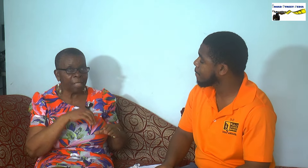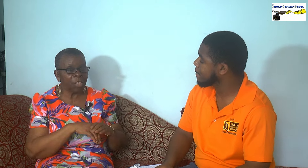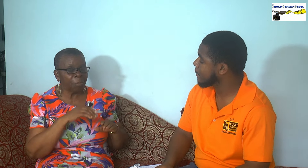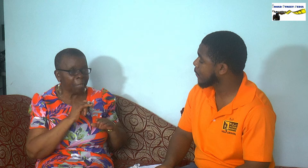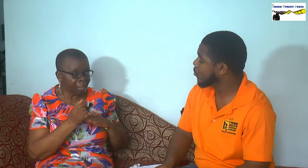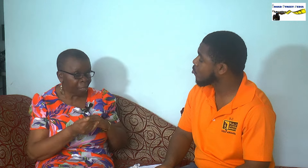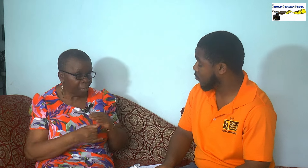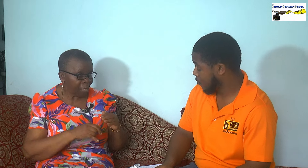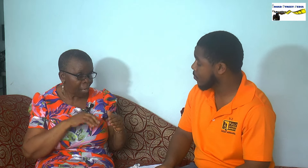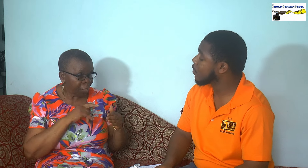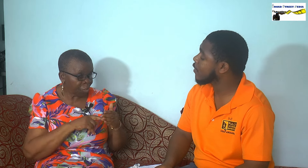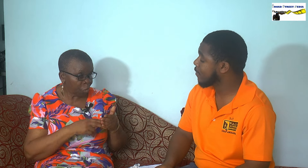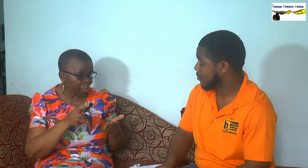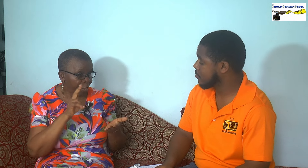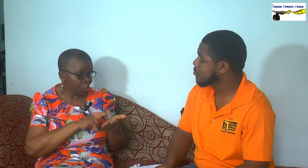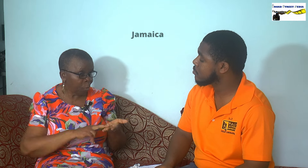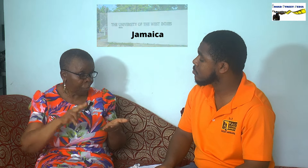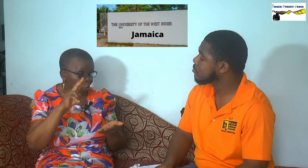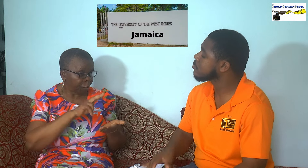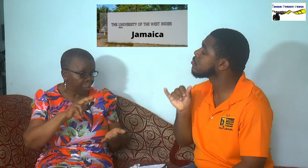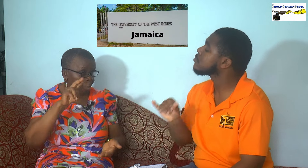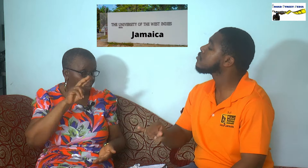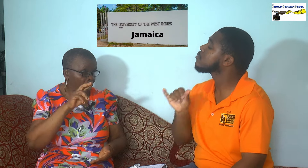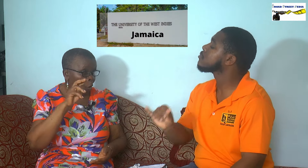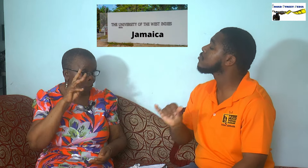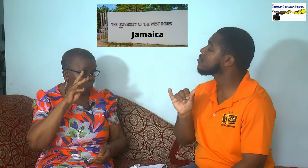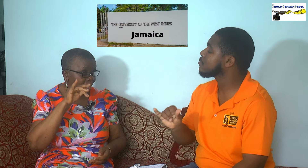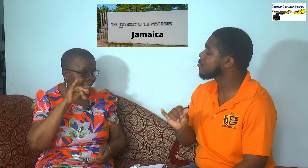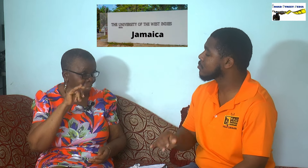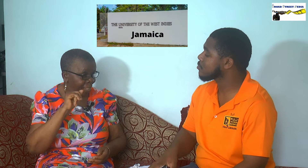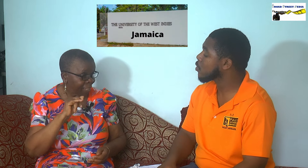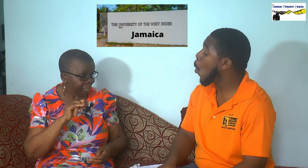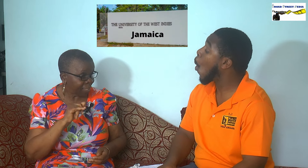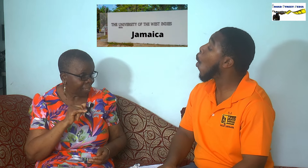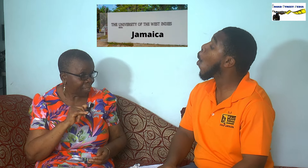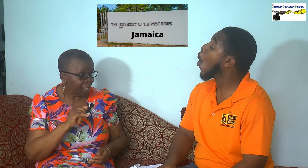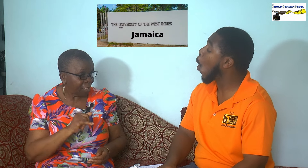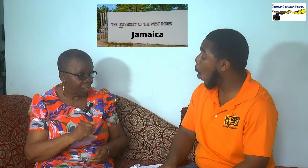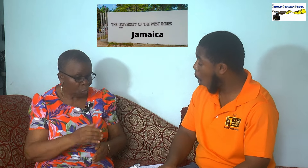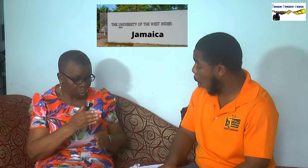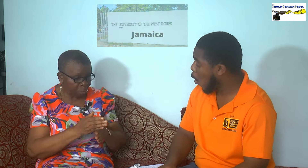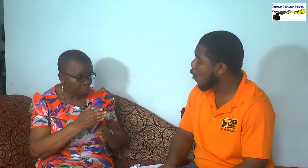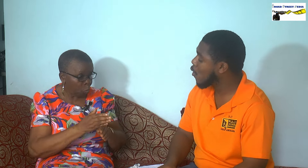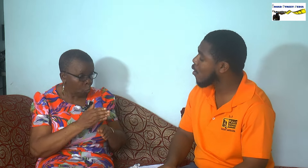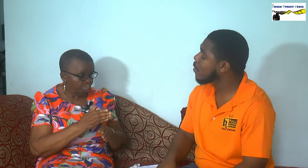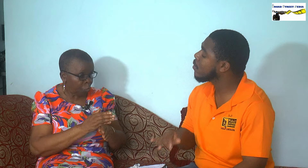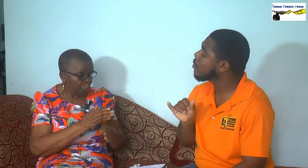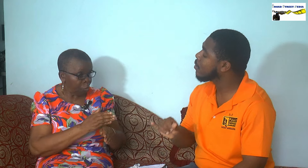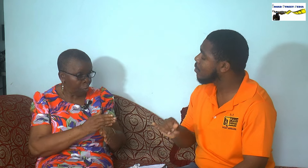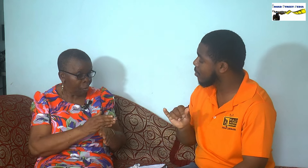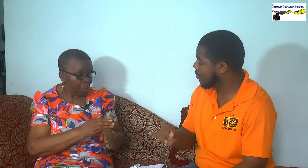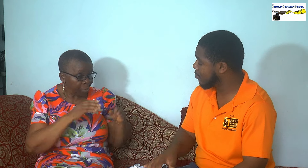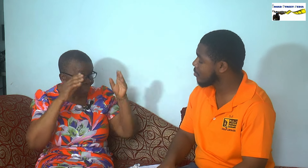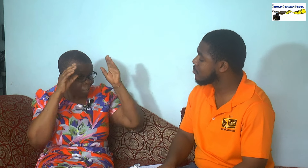In Jamaica, I studied at the University of the West Indies to improve my